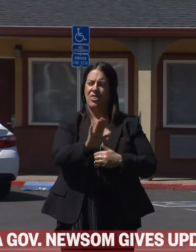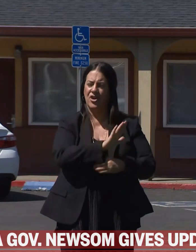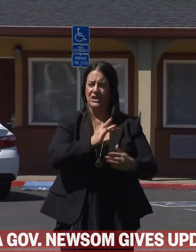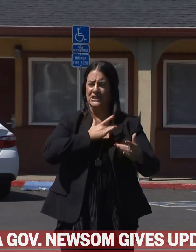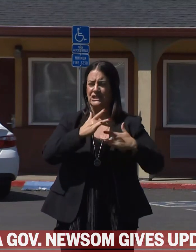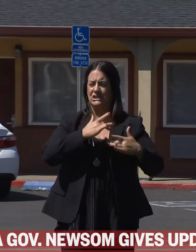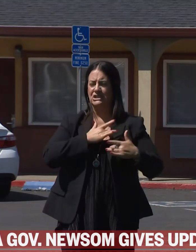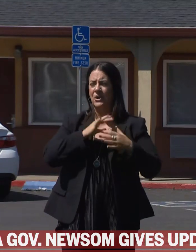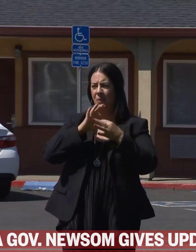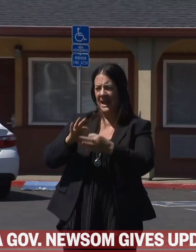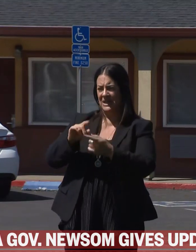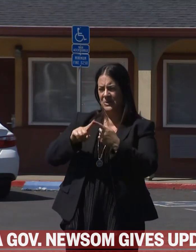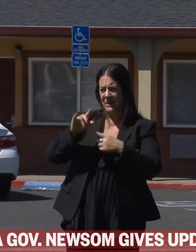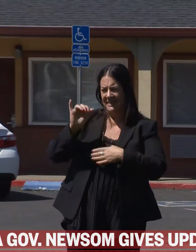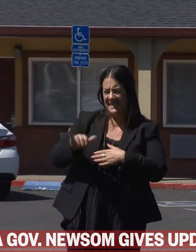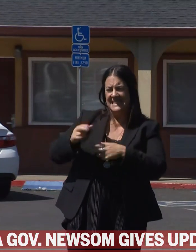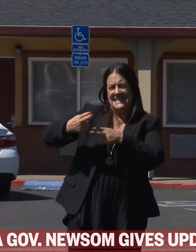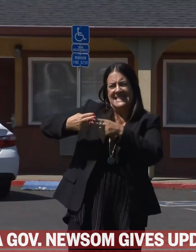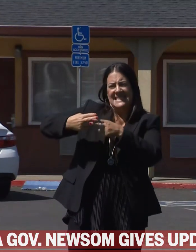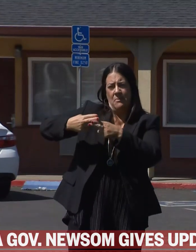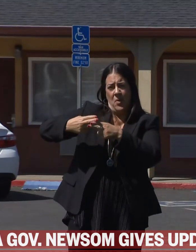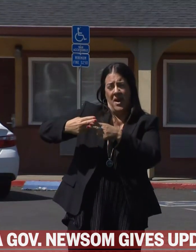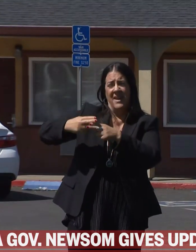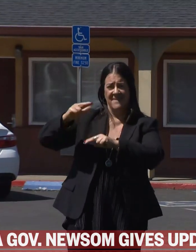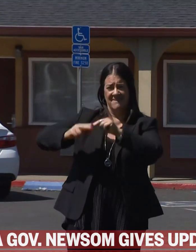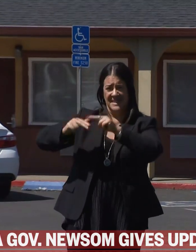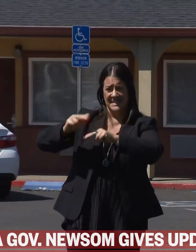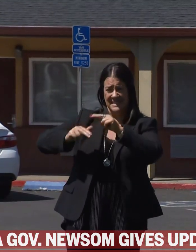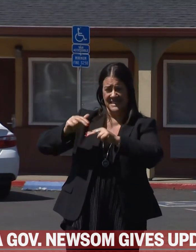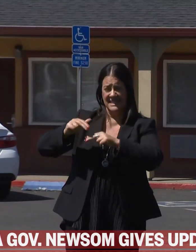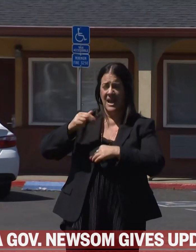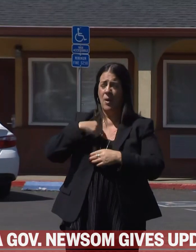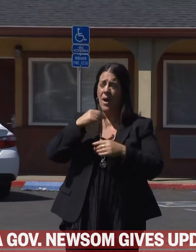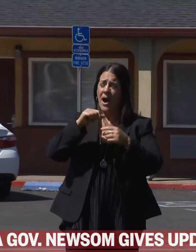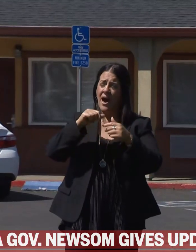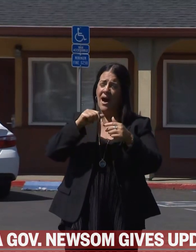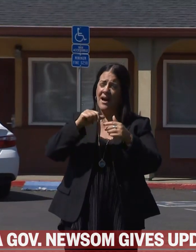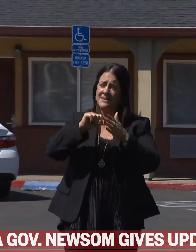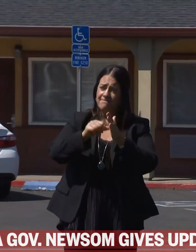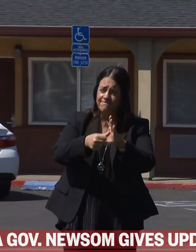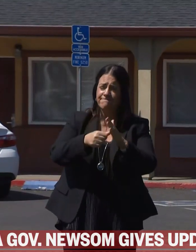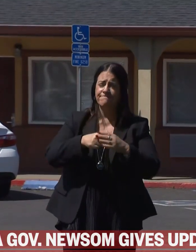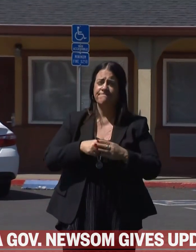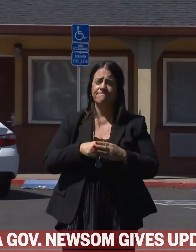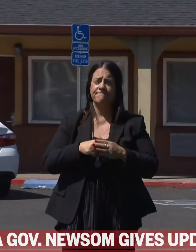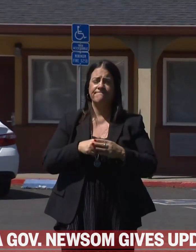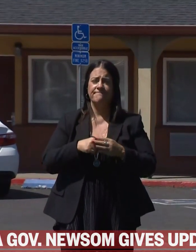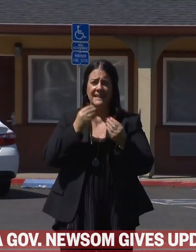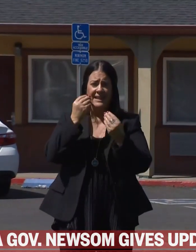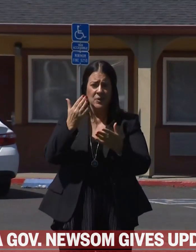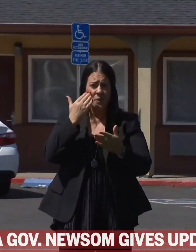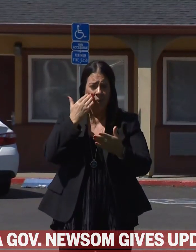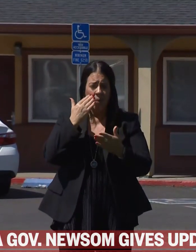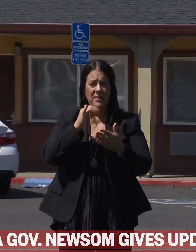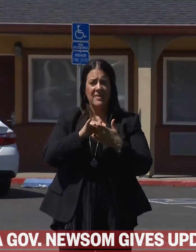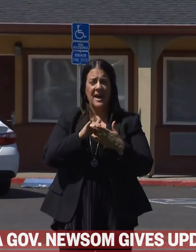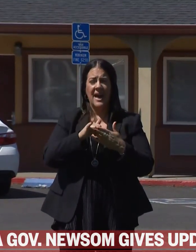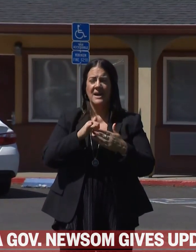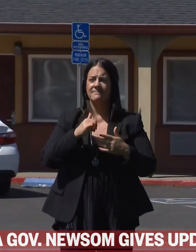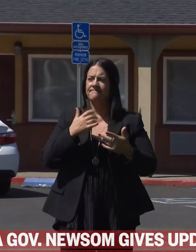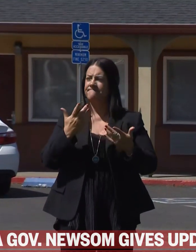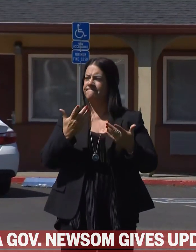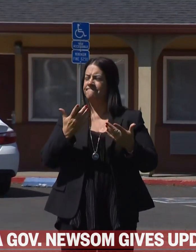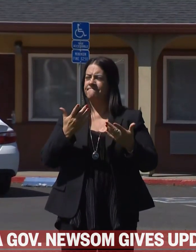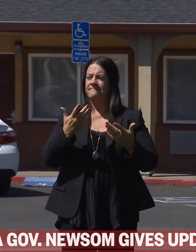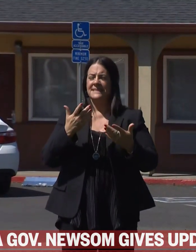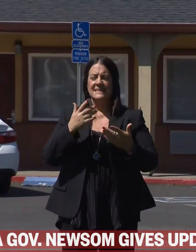these facilities being temporary. And I want to make this point before I bring up the mayor. The anxiety often is, well,